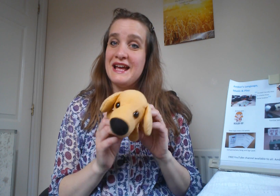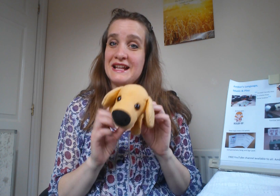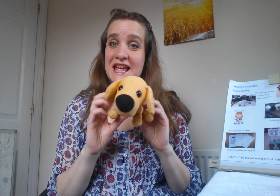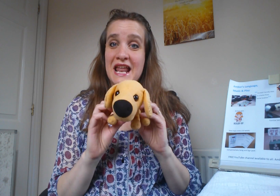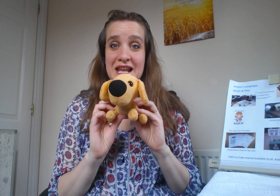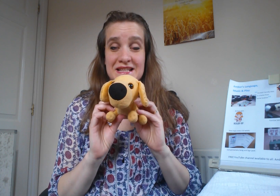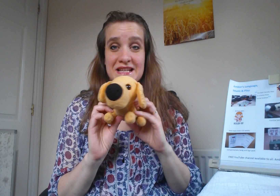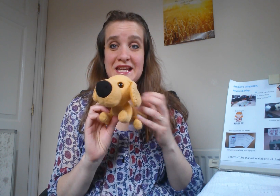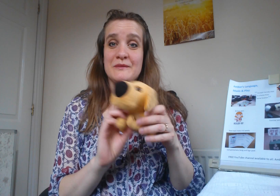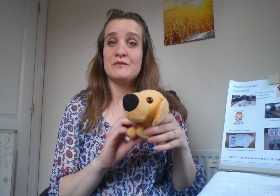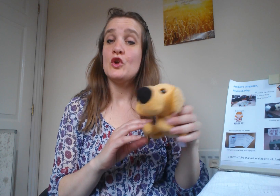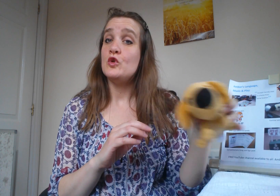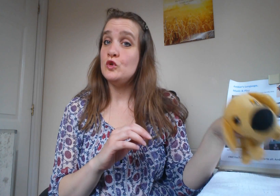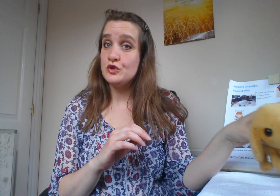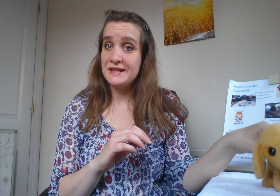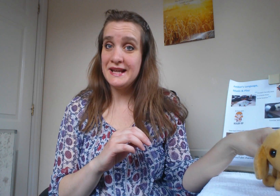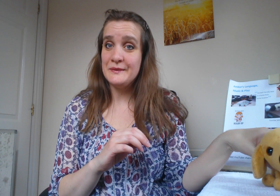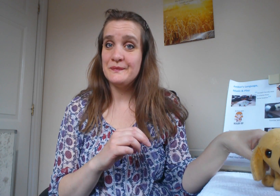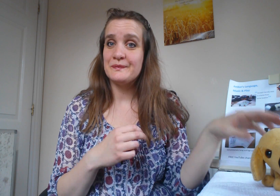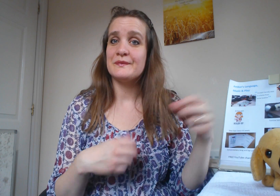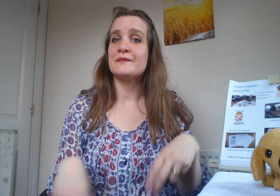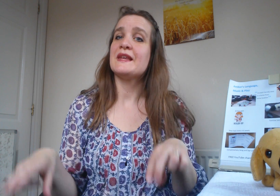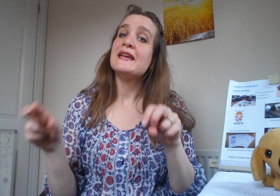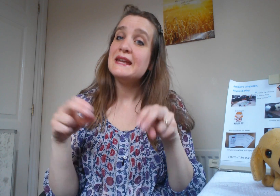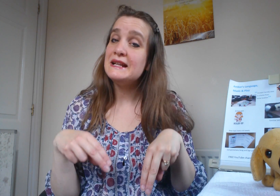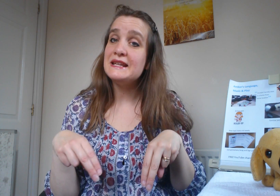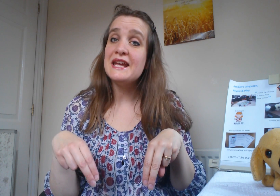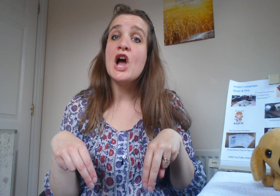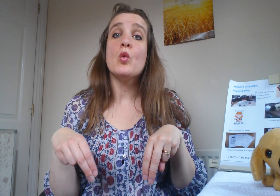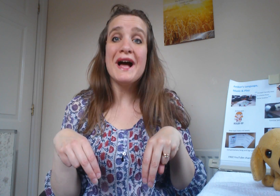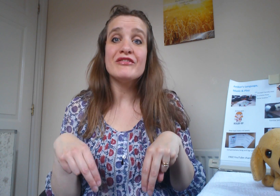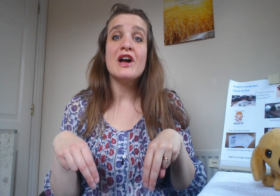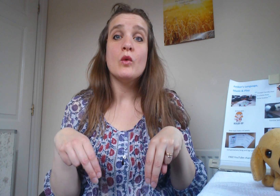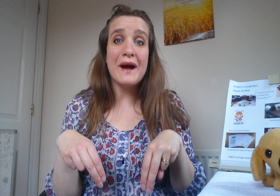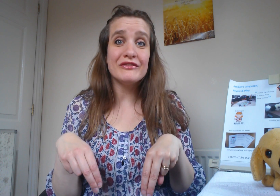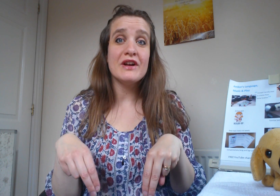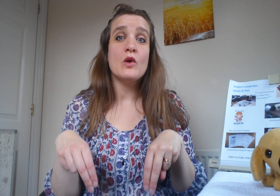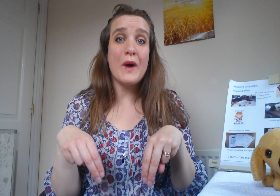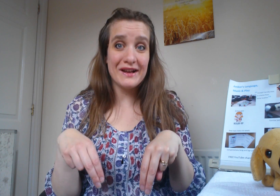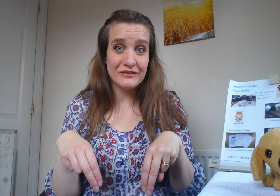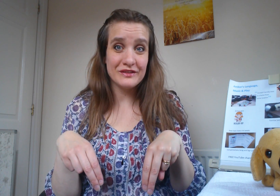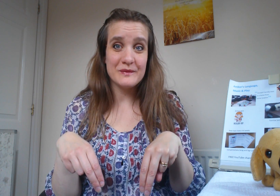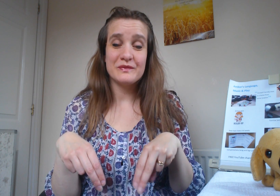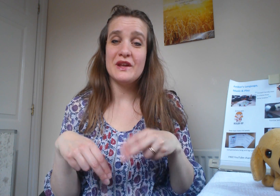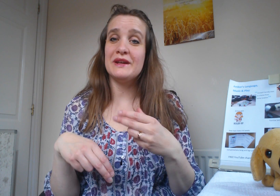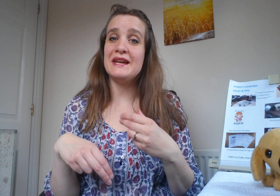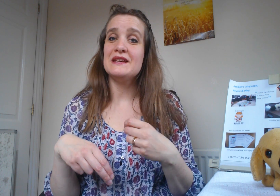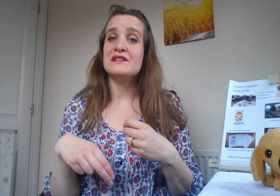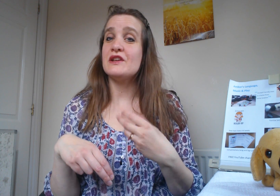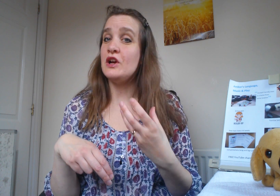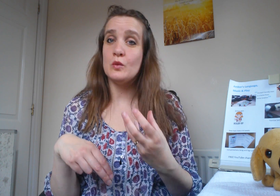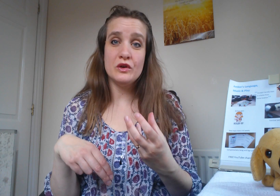And lastly, le chien, il dit waf, waf, waf. Okay, so not